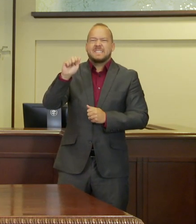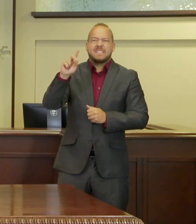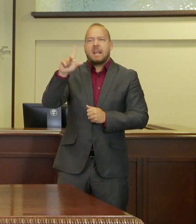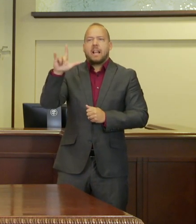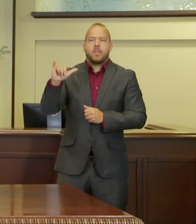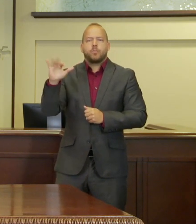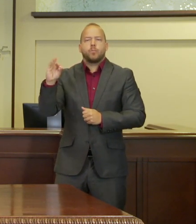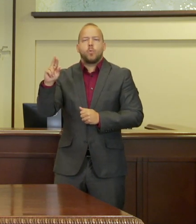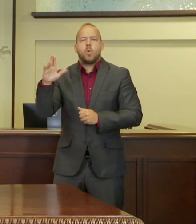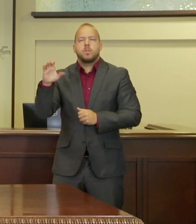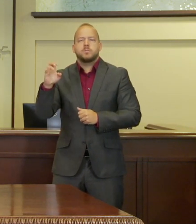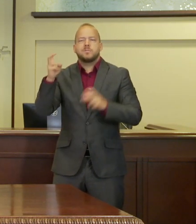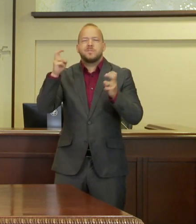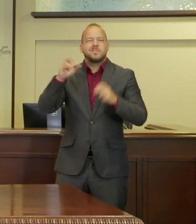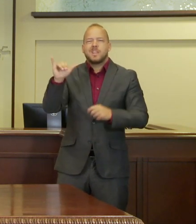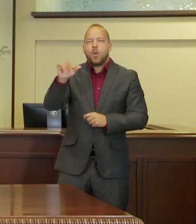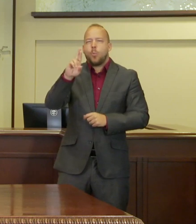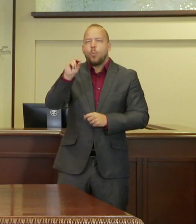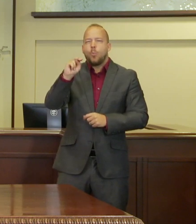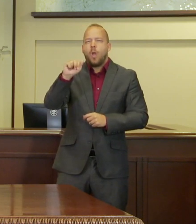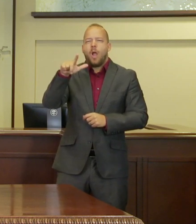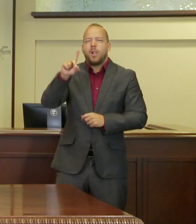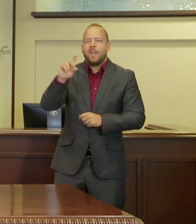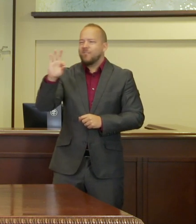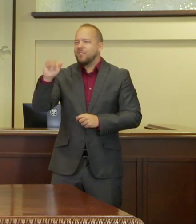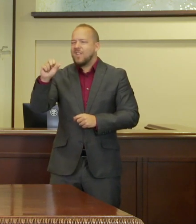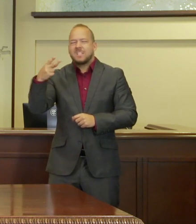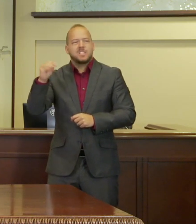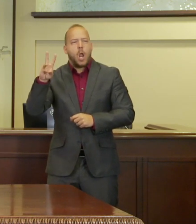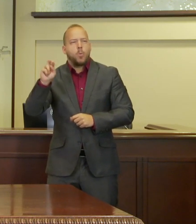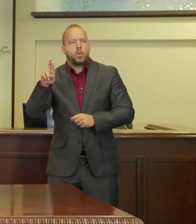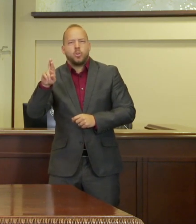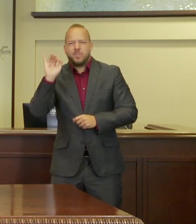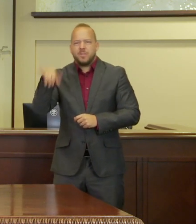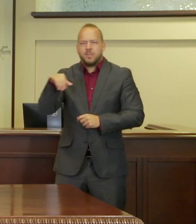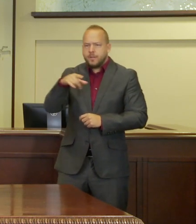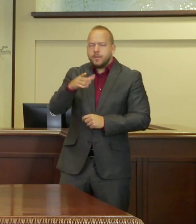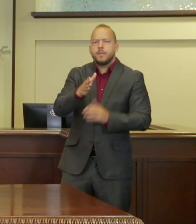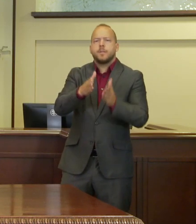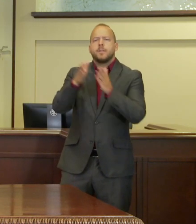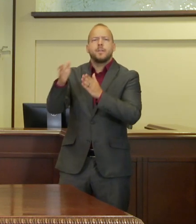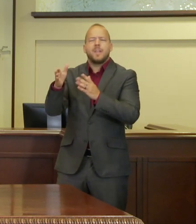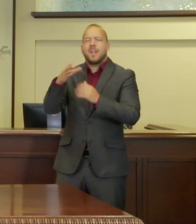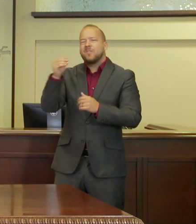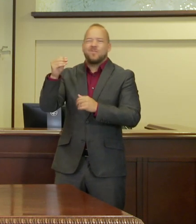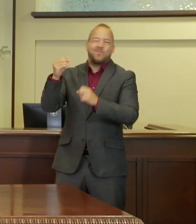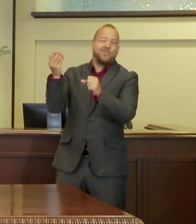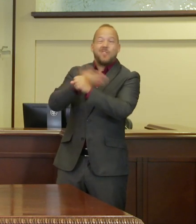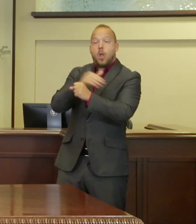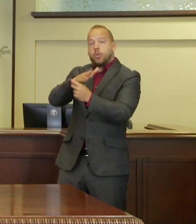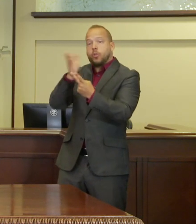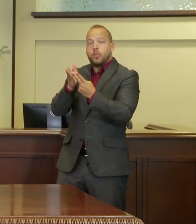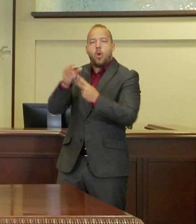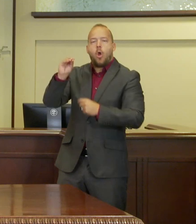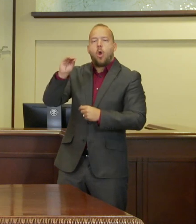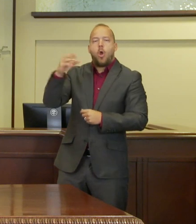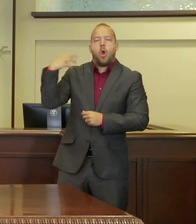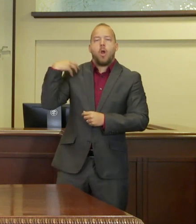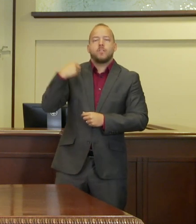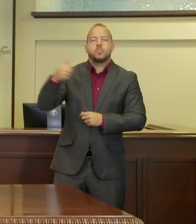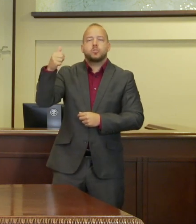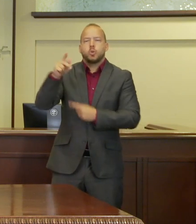Frashauer. Also, the firing of Officer Kruger, who set up a Nazi memorial in